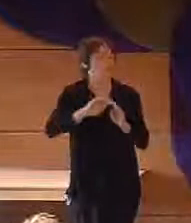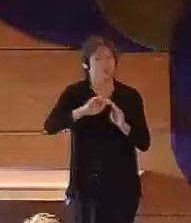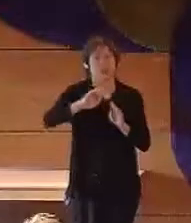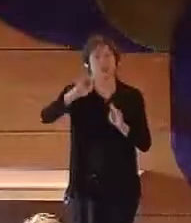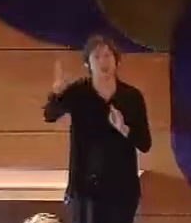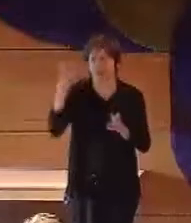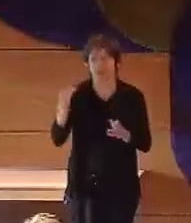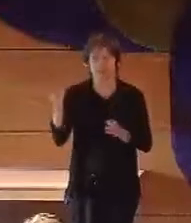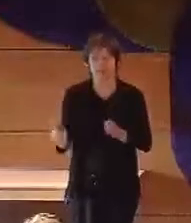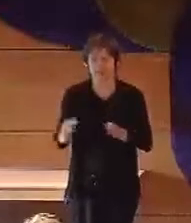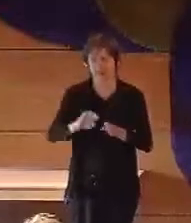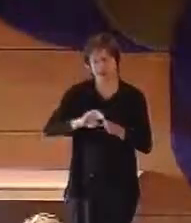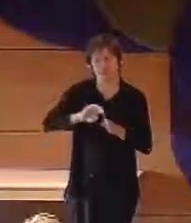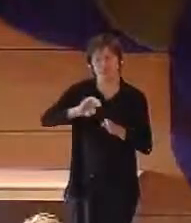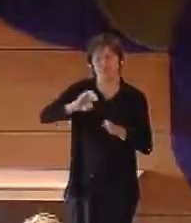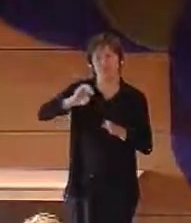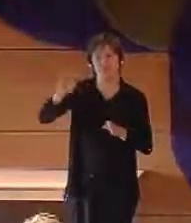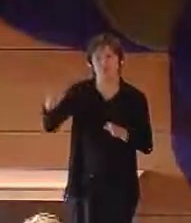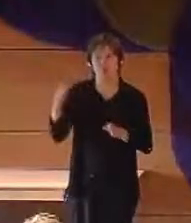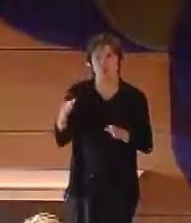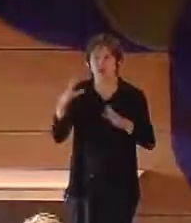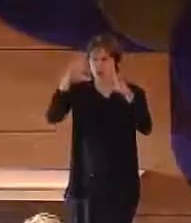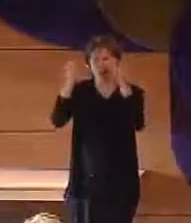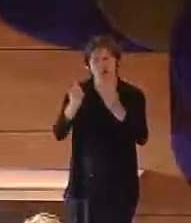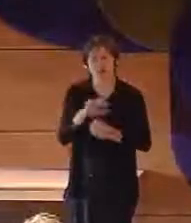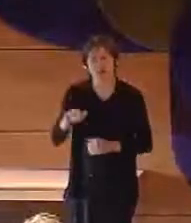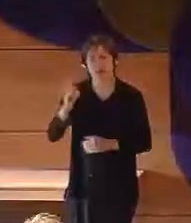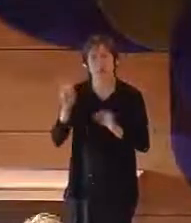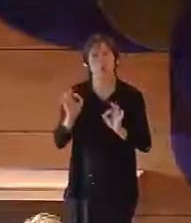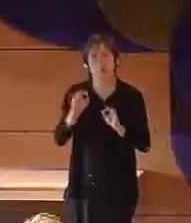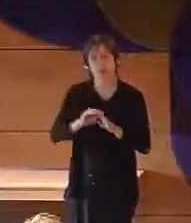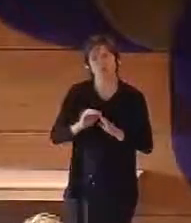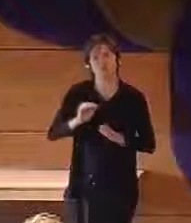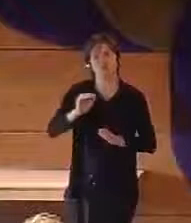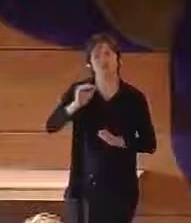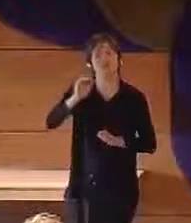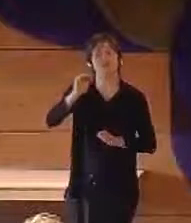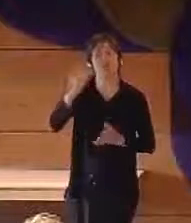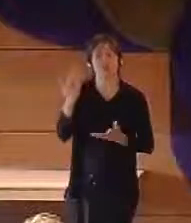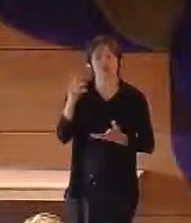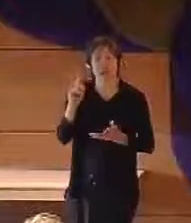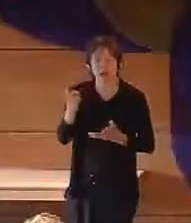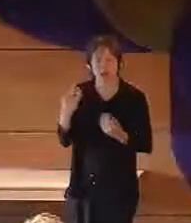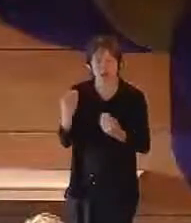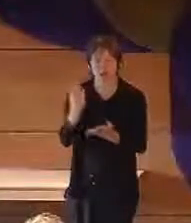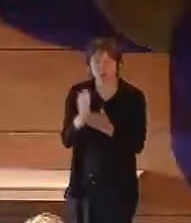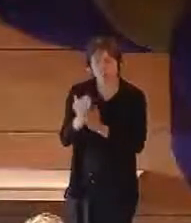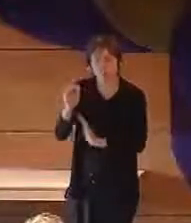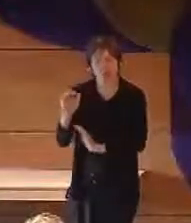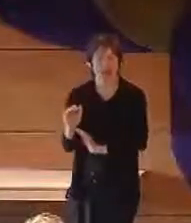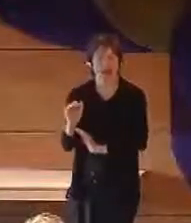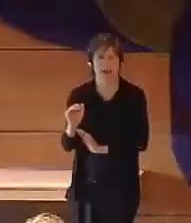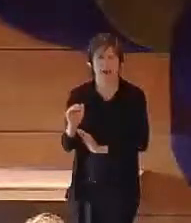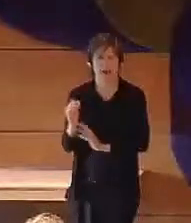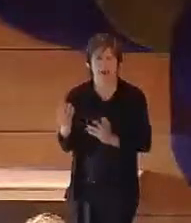What usually happens is by that stage they are quite short, and they're usually tracking along the bottom of the normal range. And